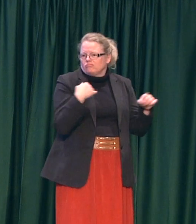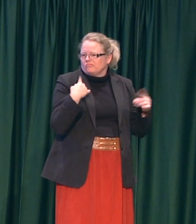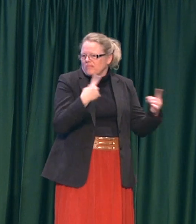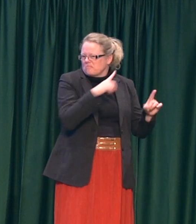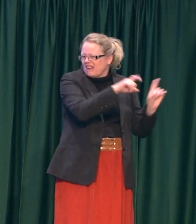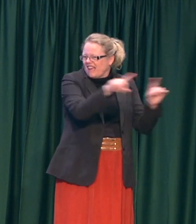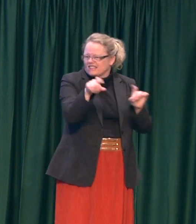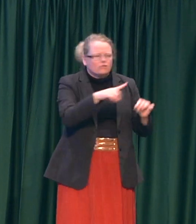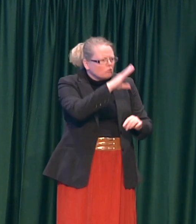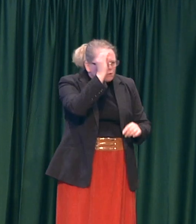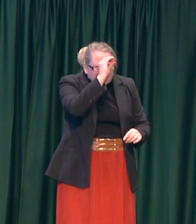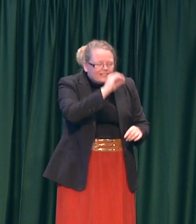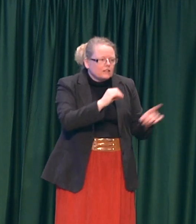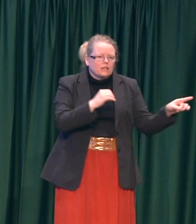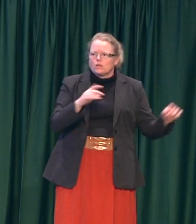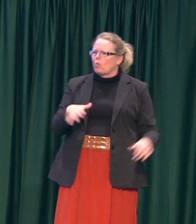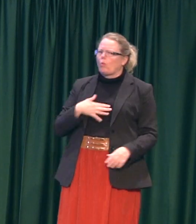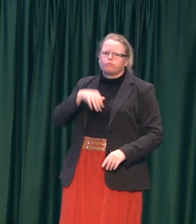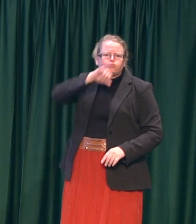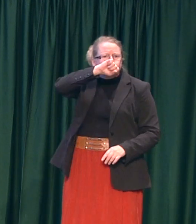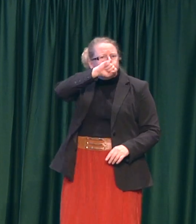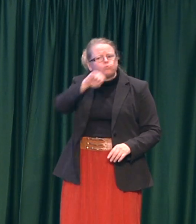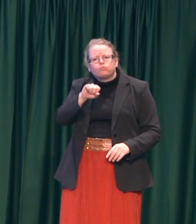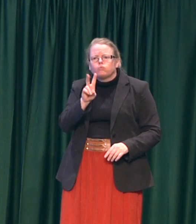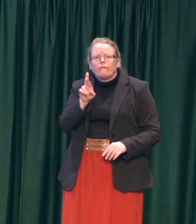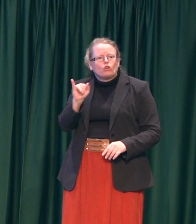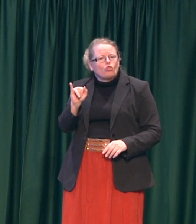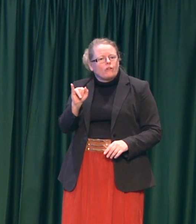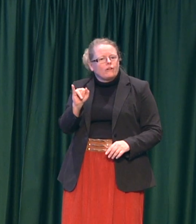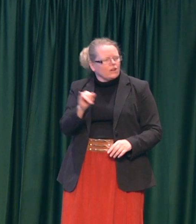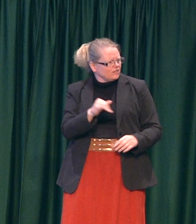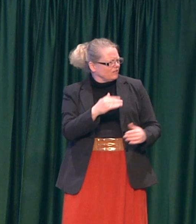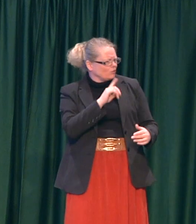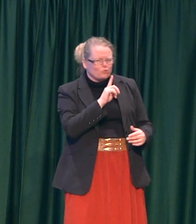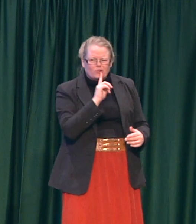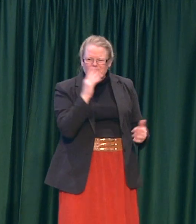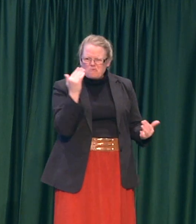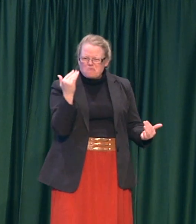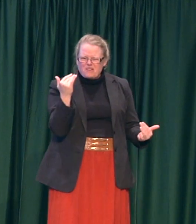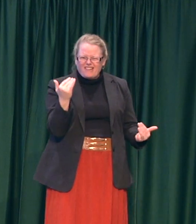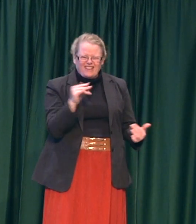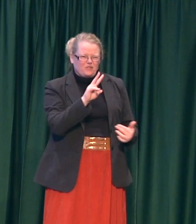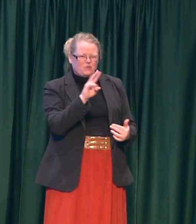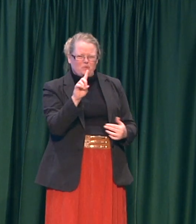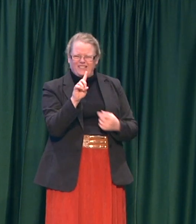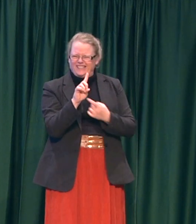I have a friend in California, and I was asking some opinions of what they think about VRI. And my friend in California said, I really love it. And I